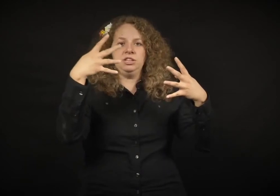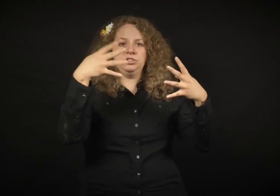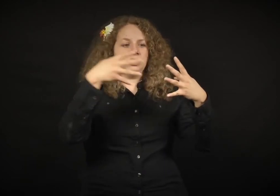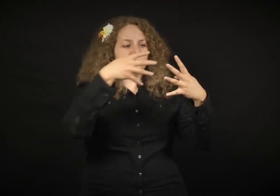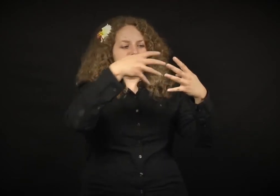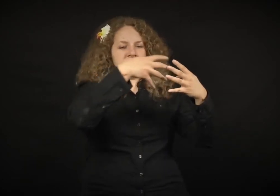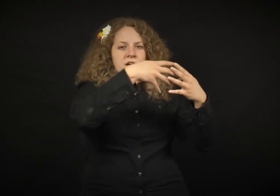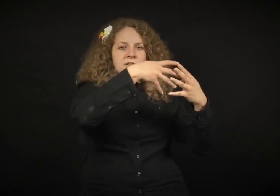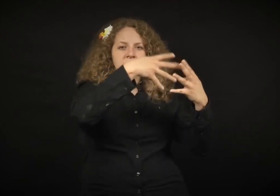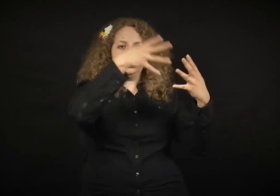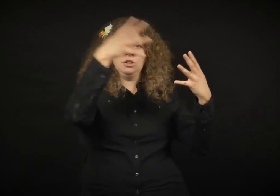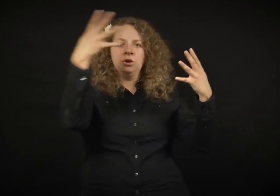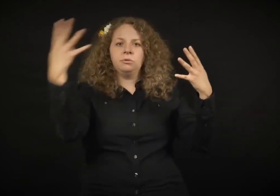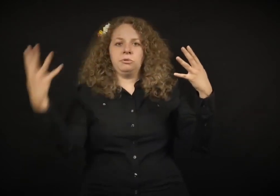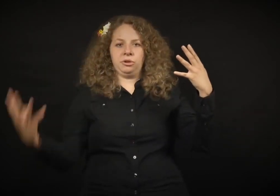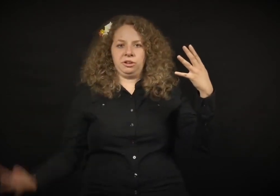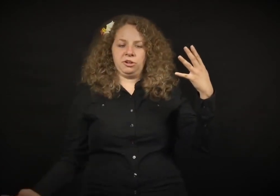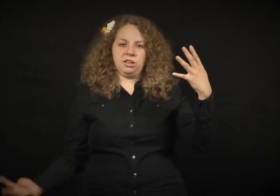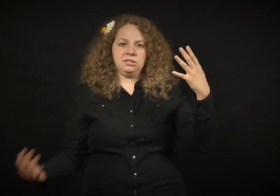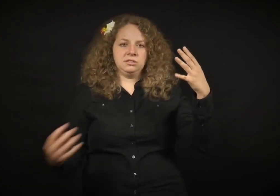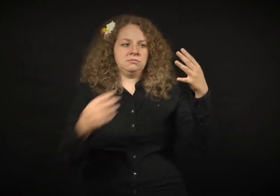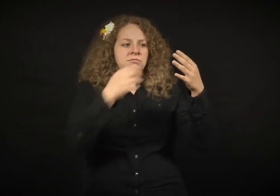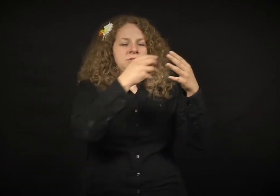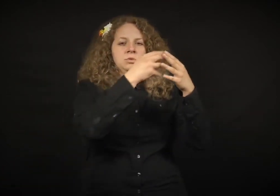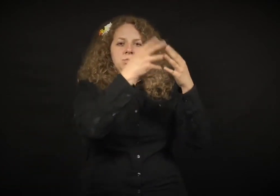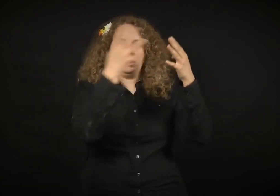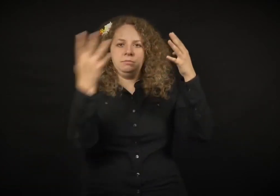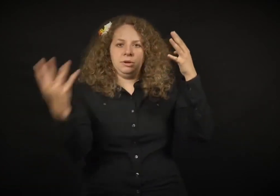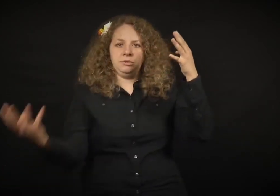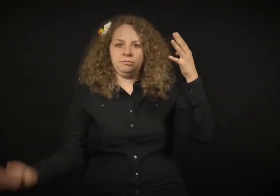of these was colors going across. Rainbow.